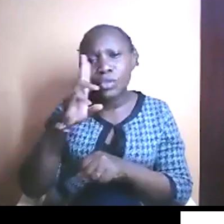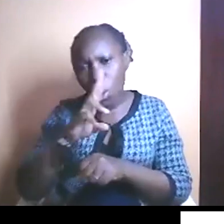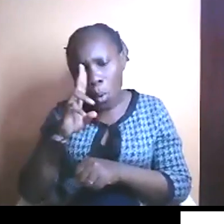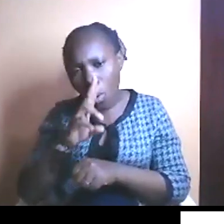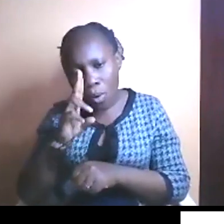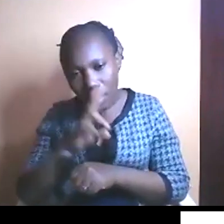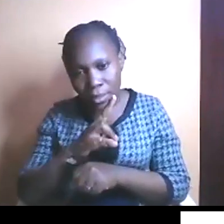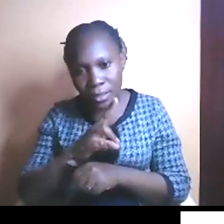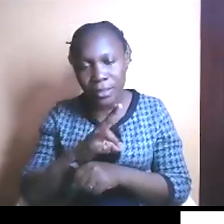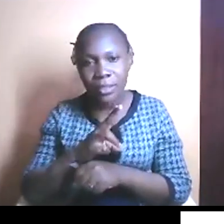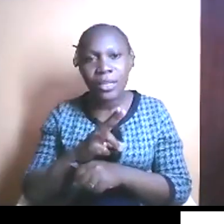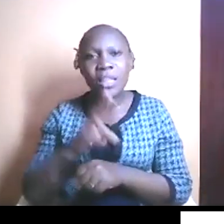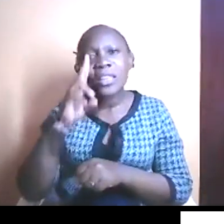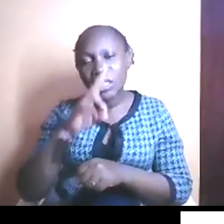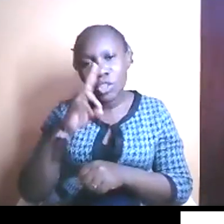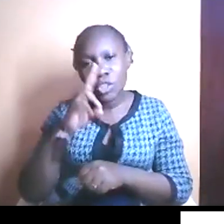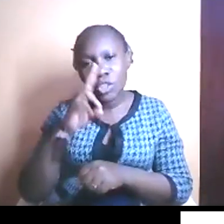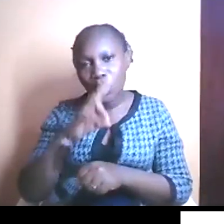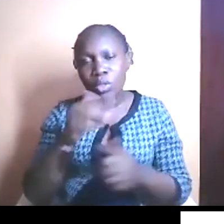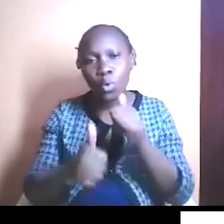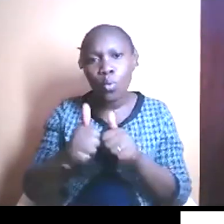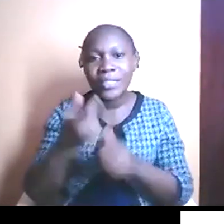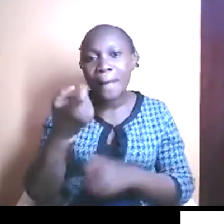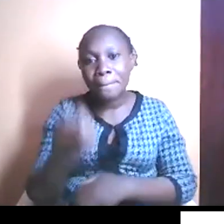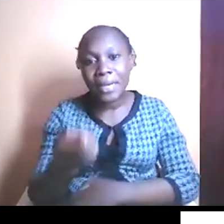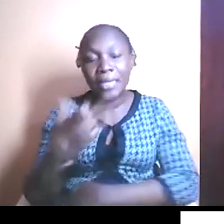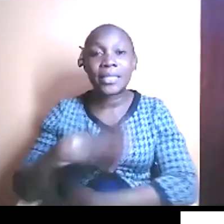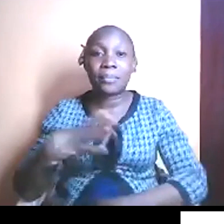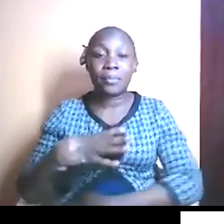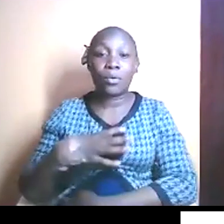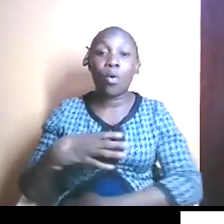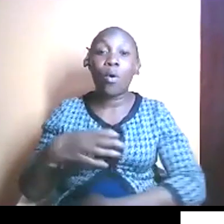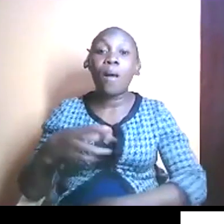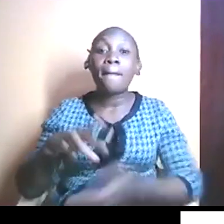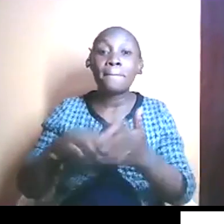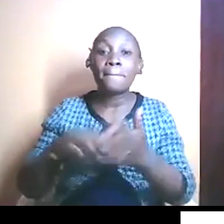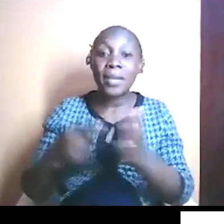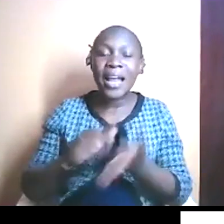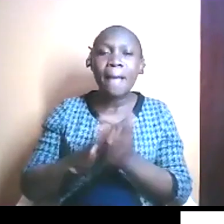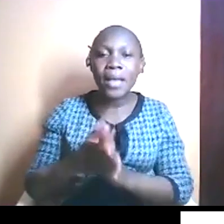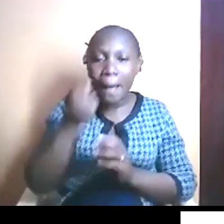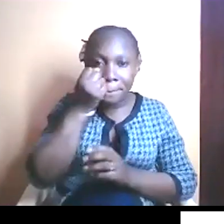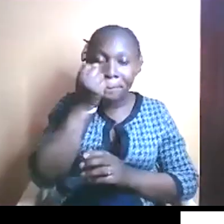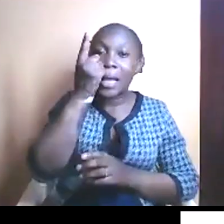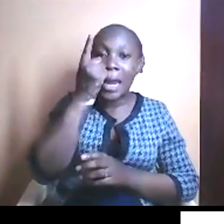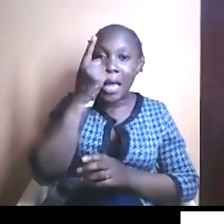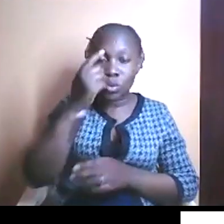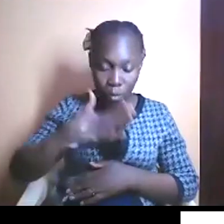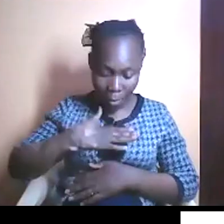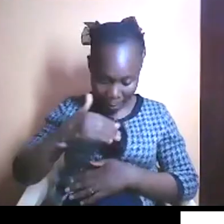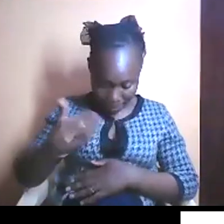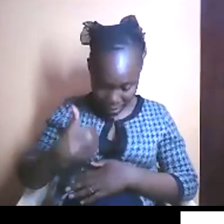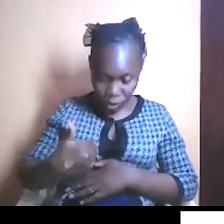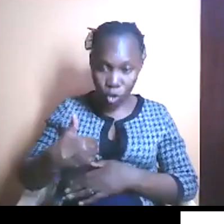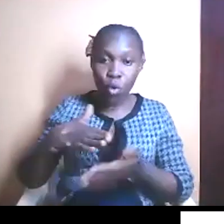are belittling people, you know. So be alert to your own personality weaknesses, your sensitivities.